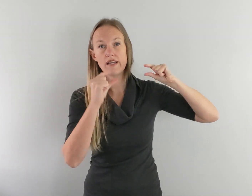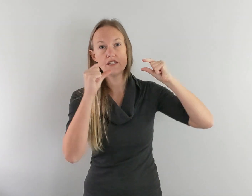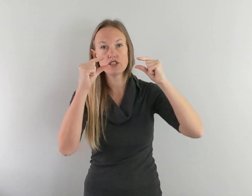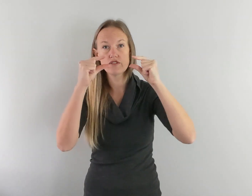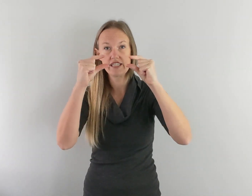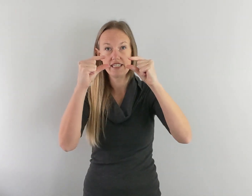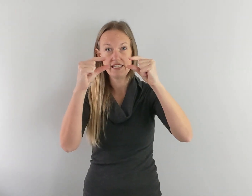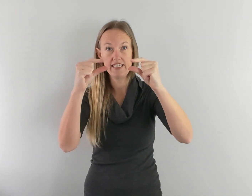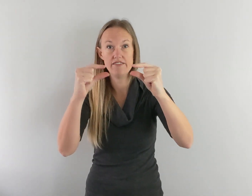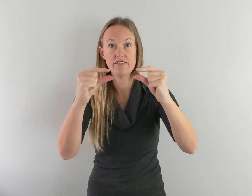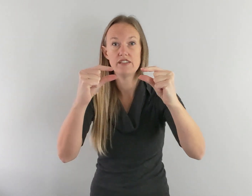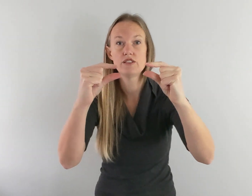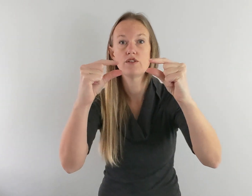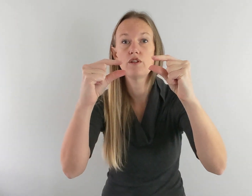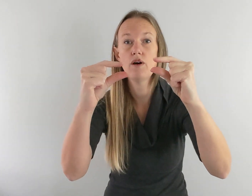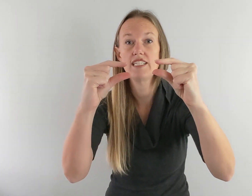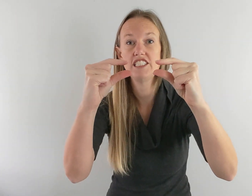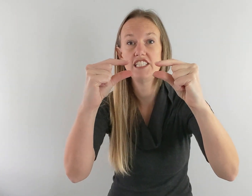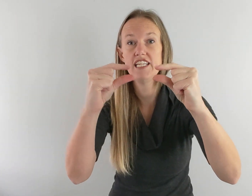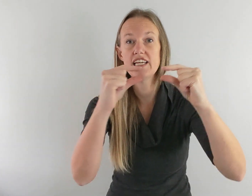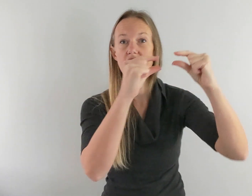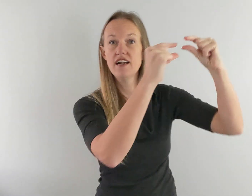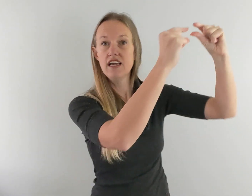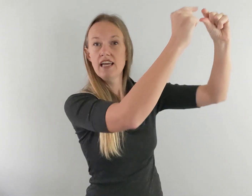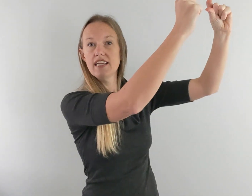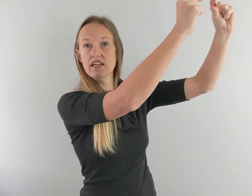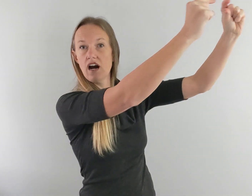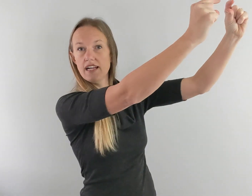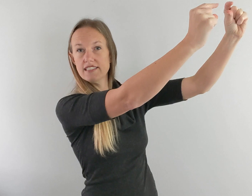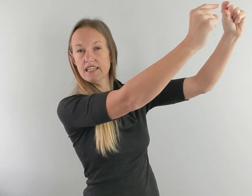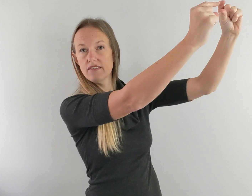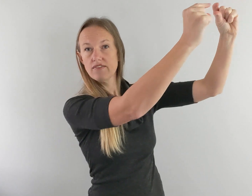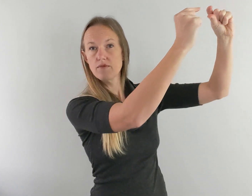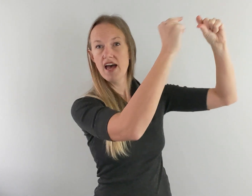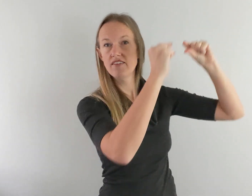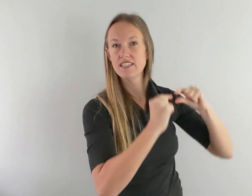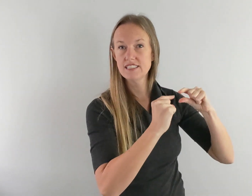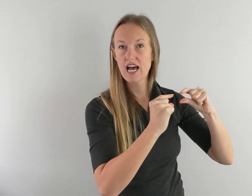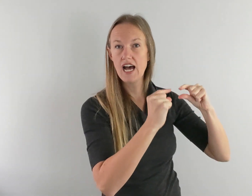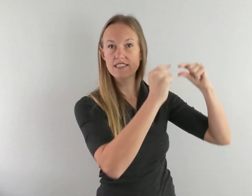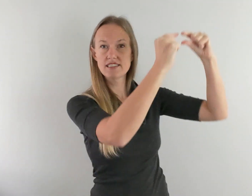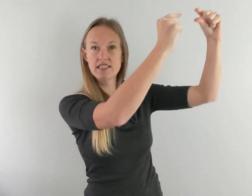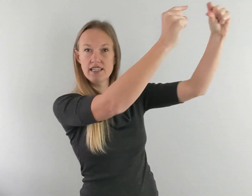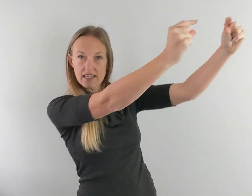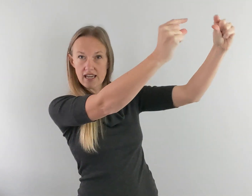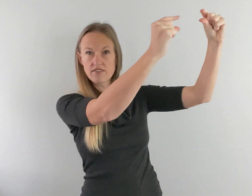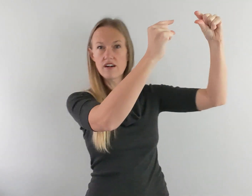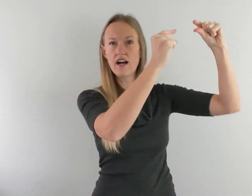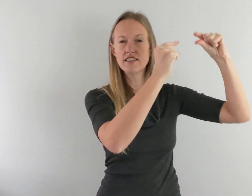going to do forgive. So you want a G there. And God is giving from heaven to us. Okay, for